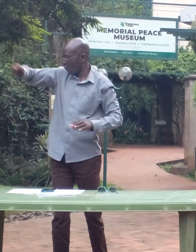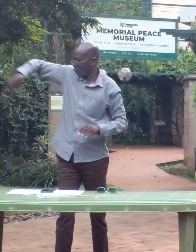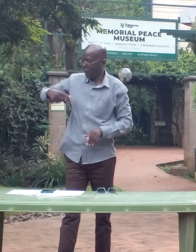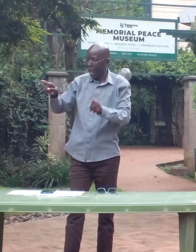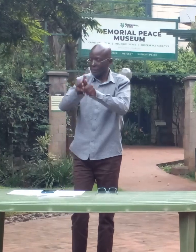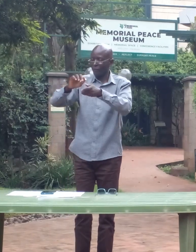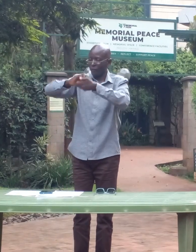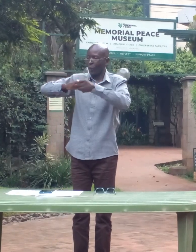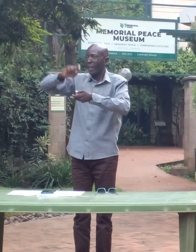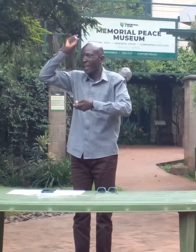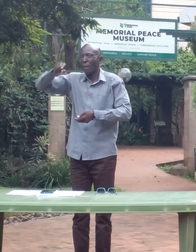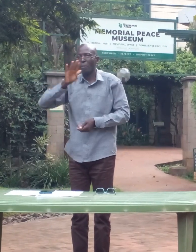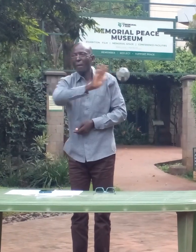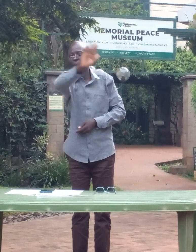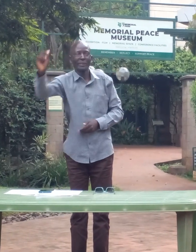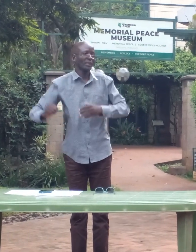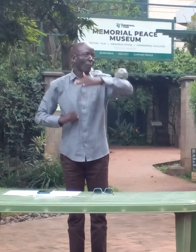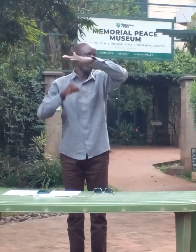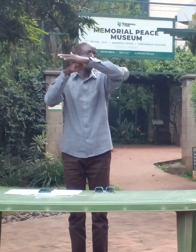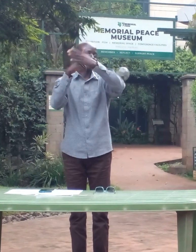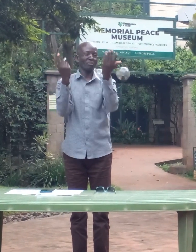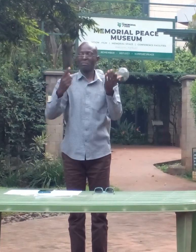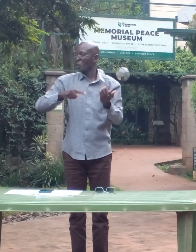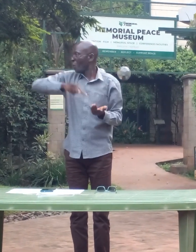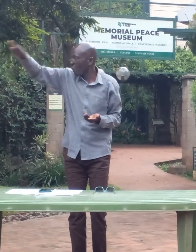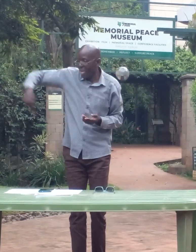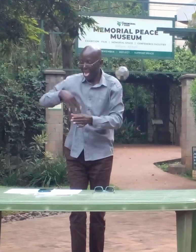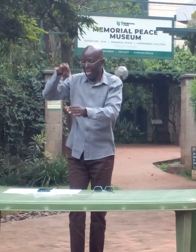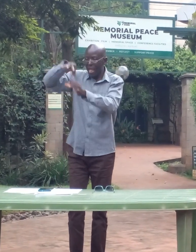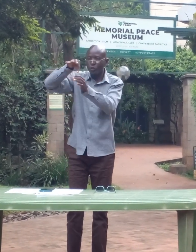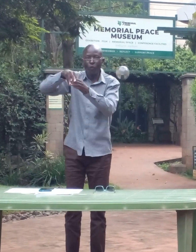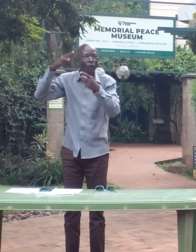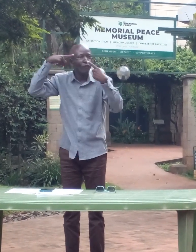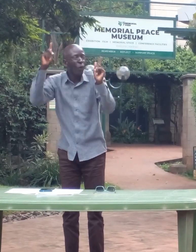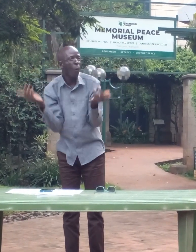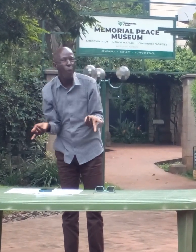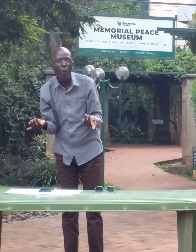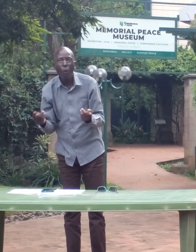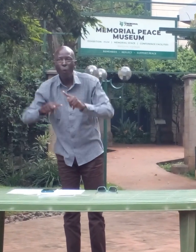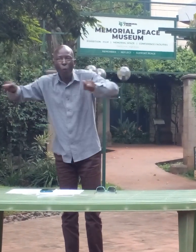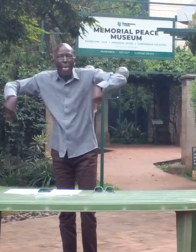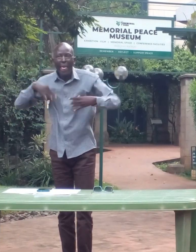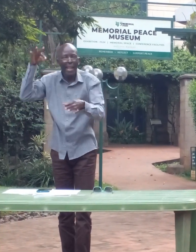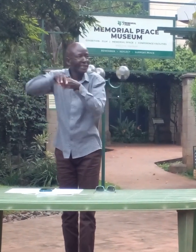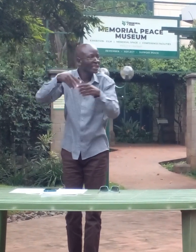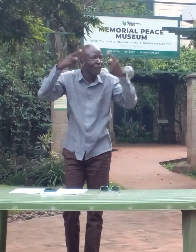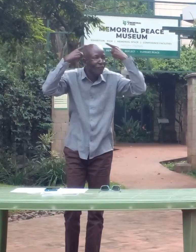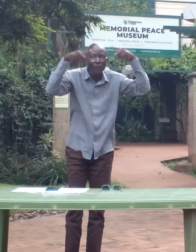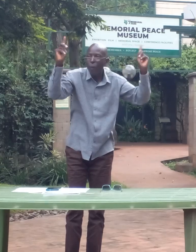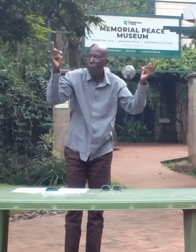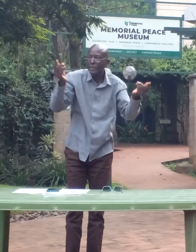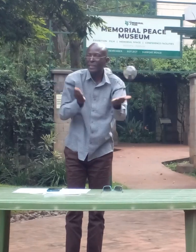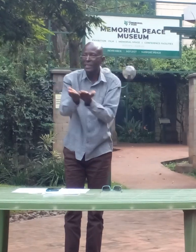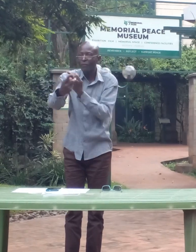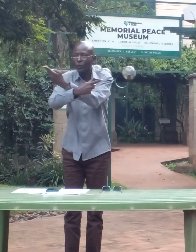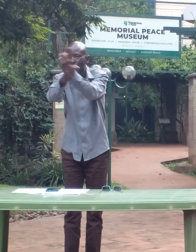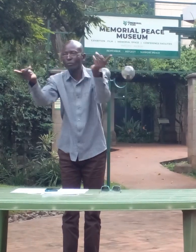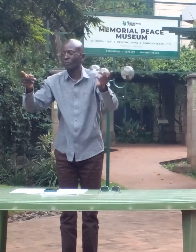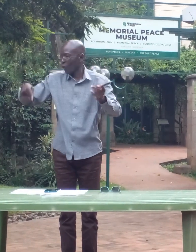clear? We as the federation will be ready to support you. The election, why were we elected?